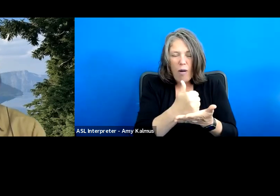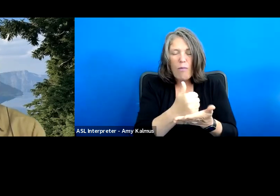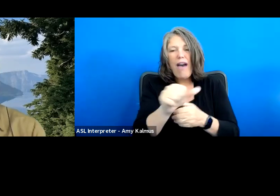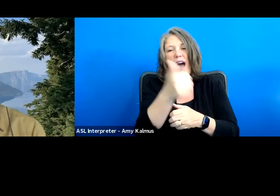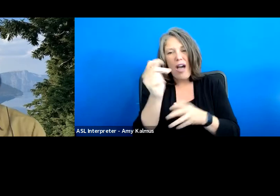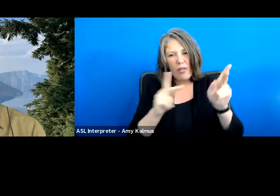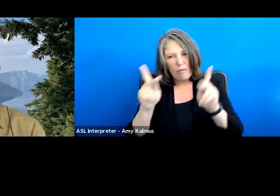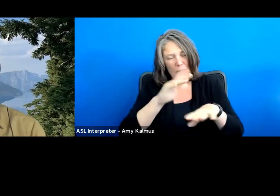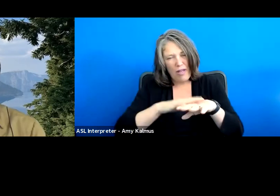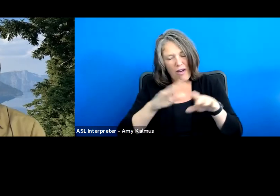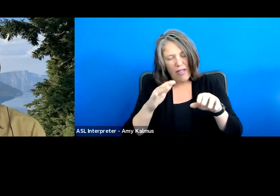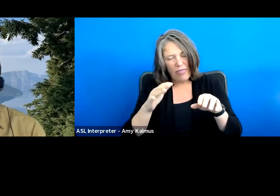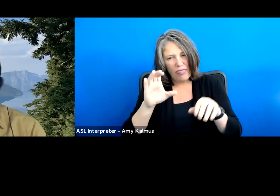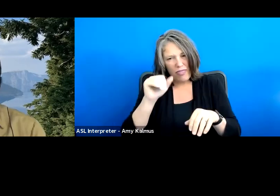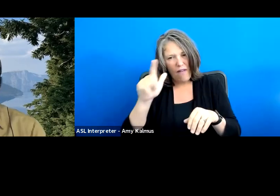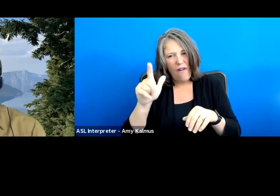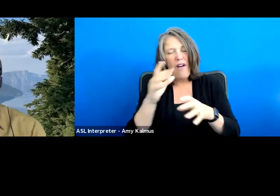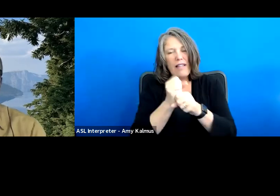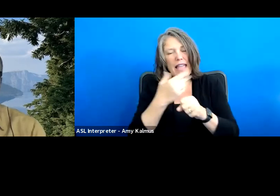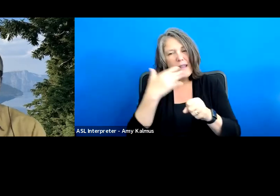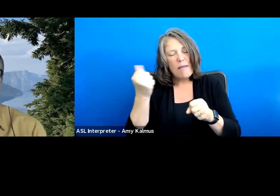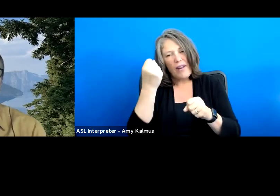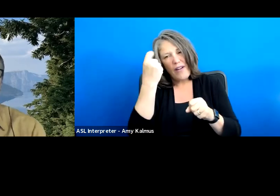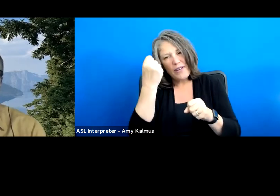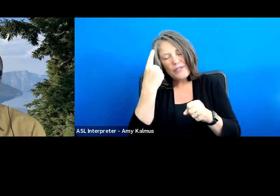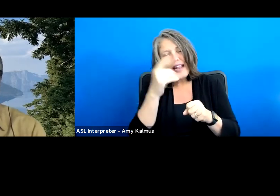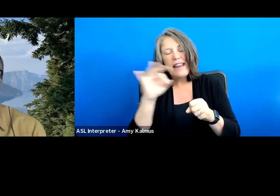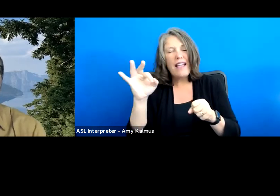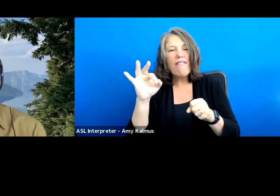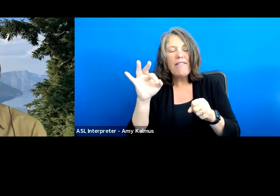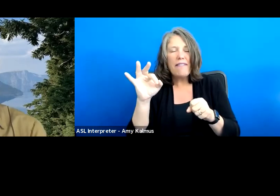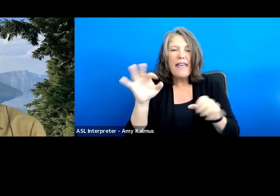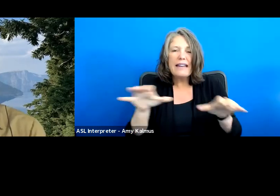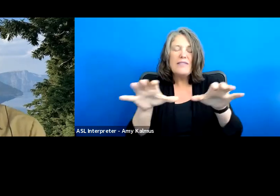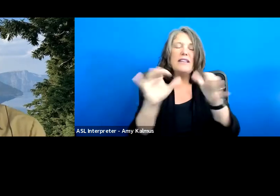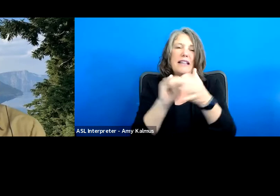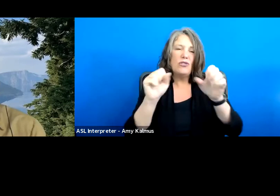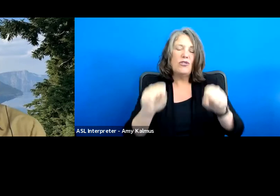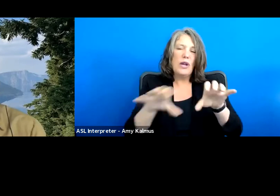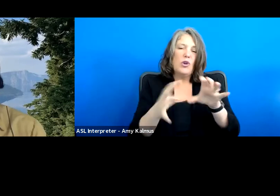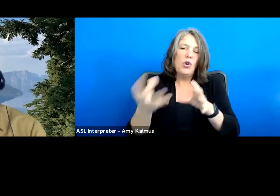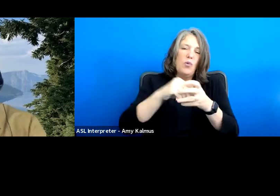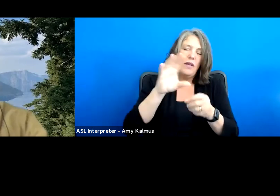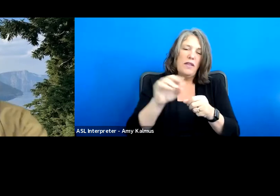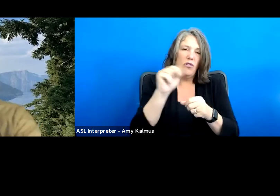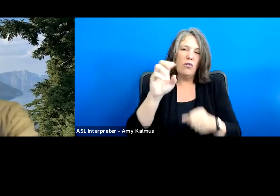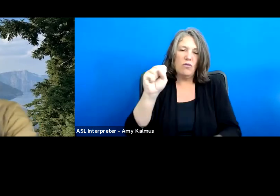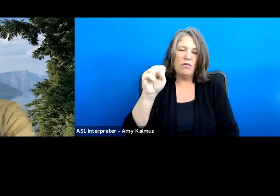on the call get a better understanding of activities that you could actually do within your own SILC.